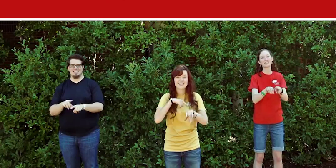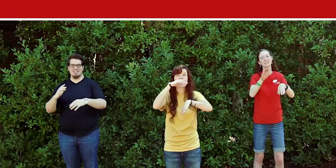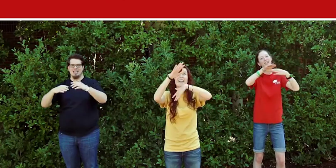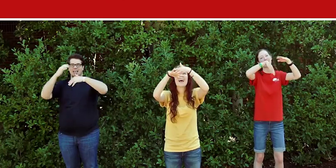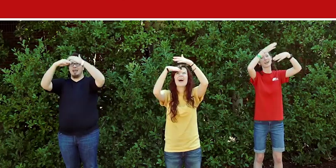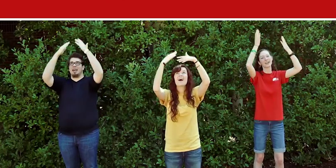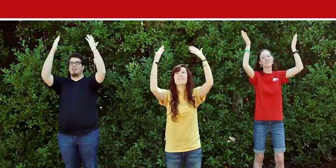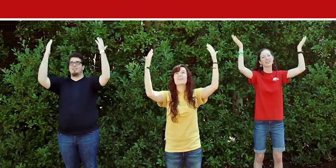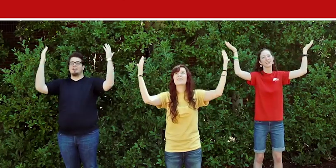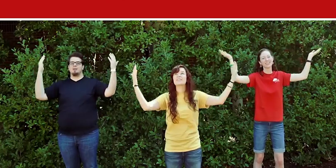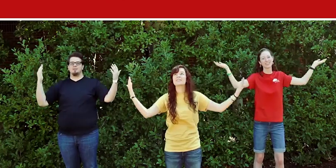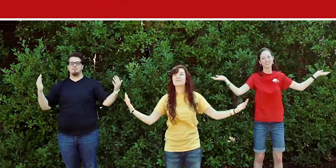in heaven.